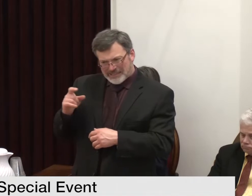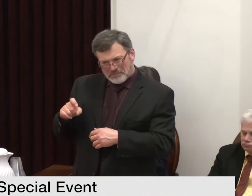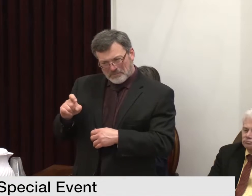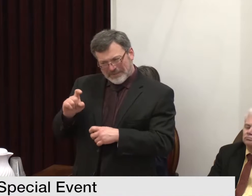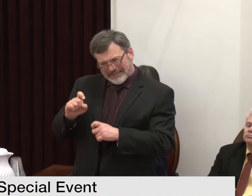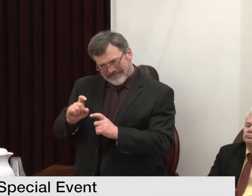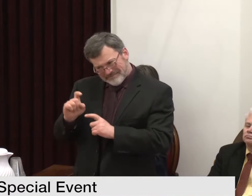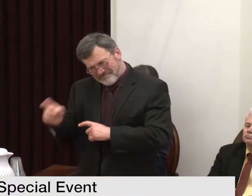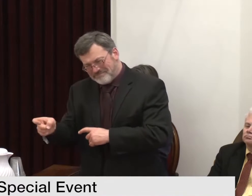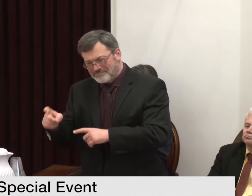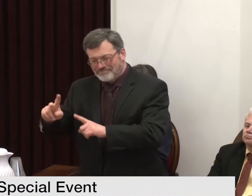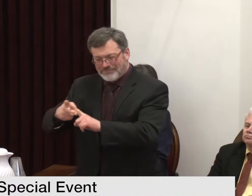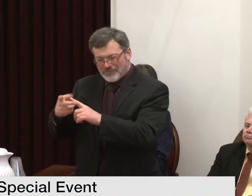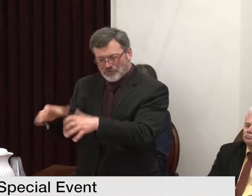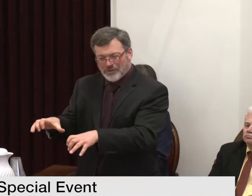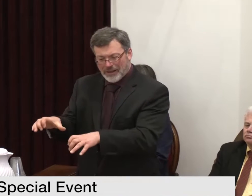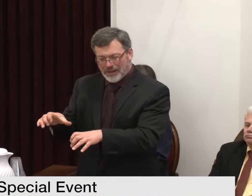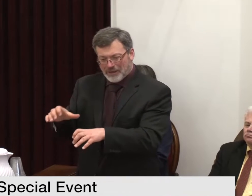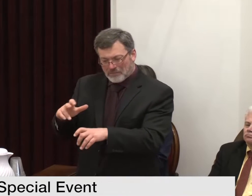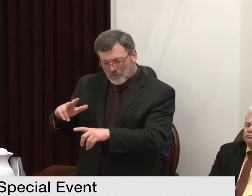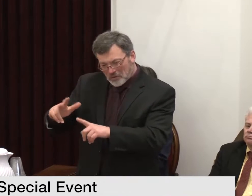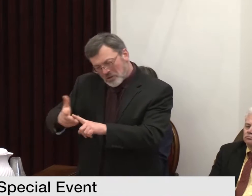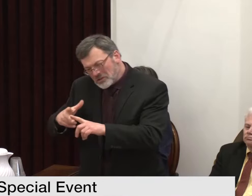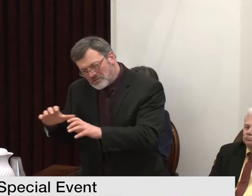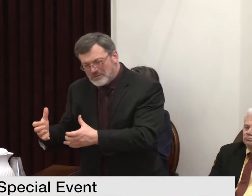adult or when struggling with addiction.